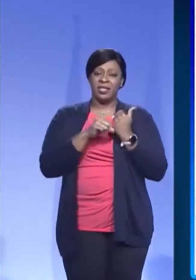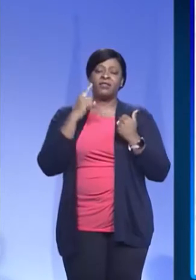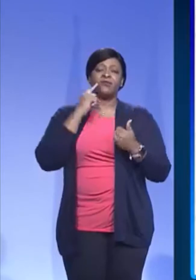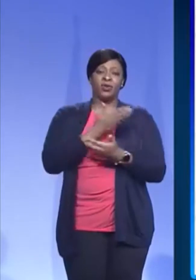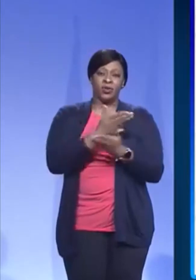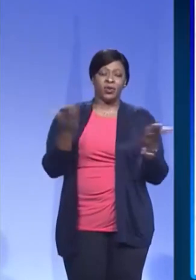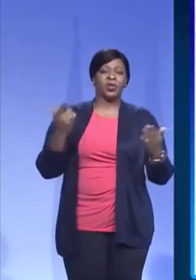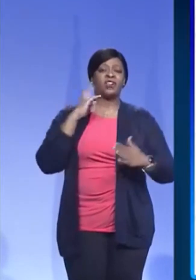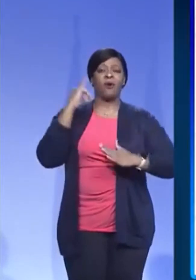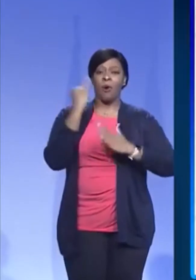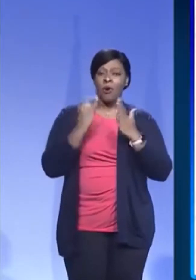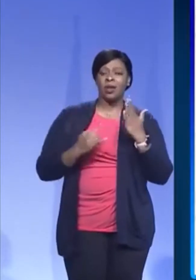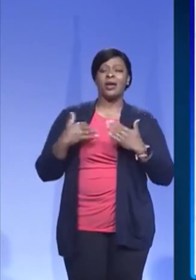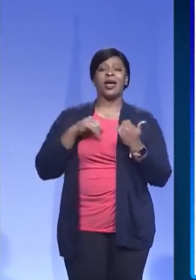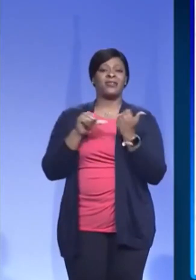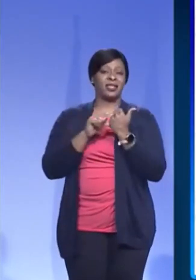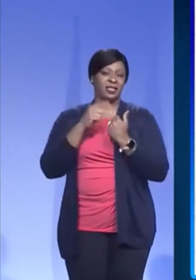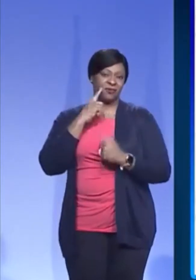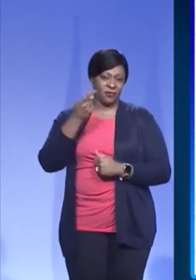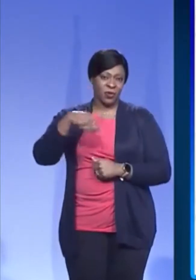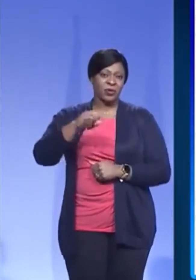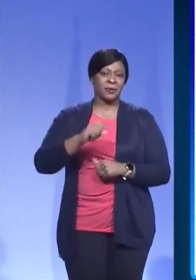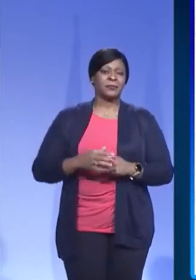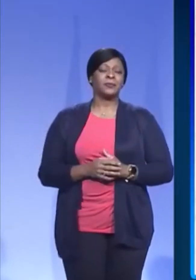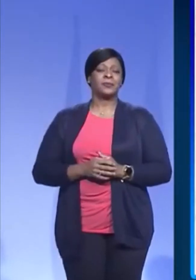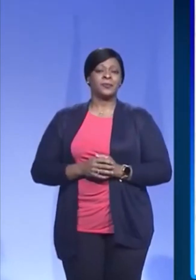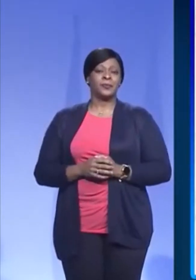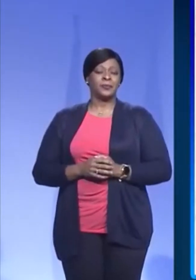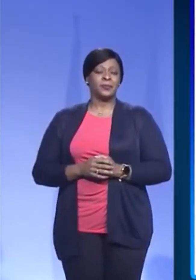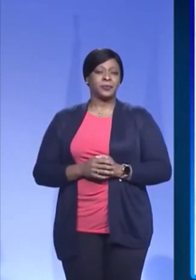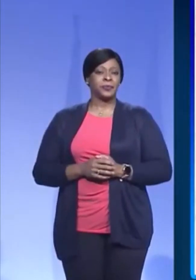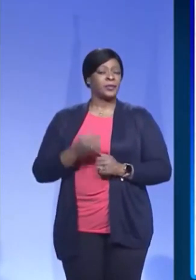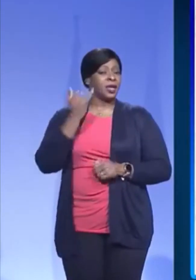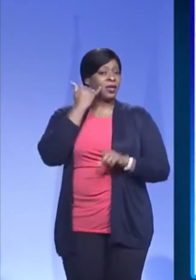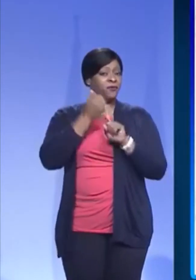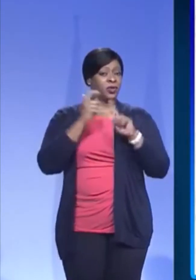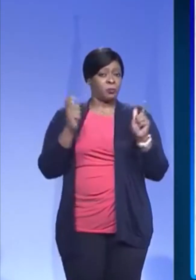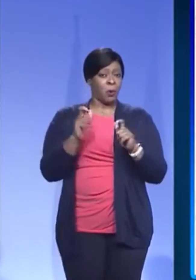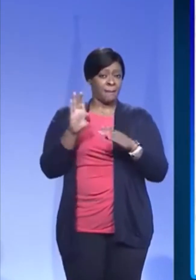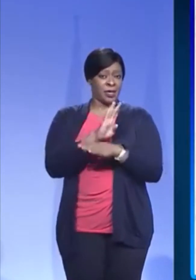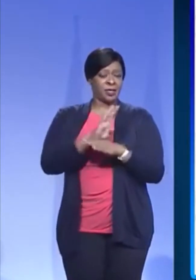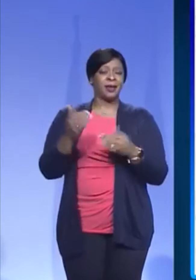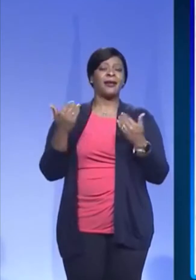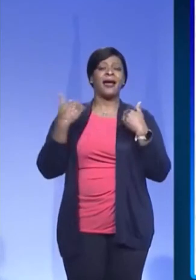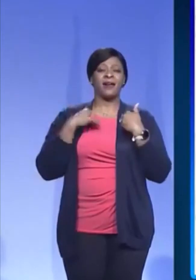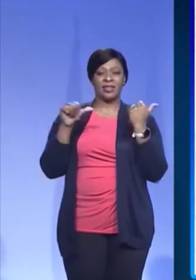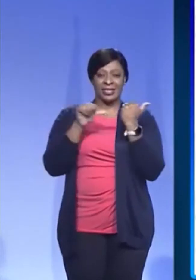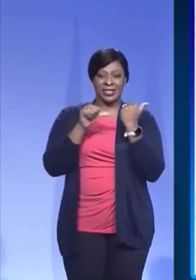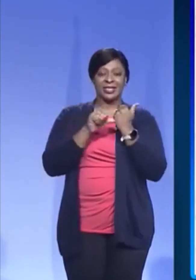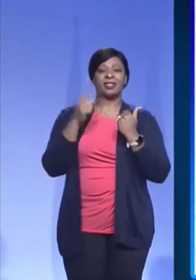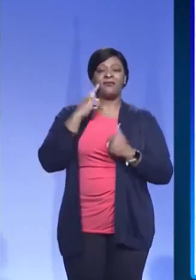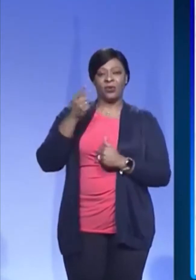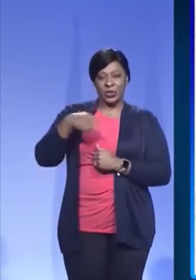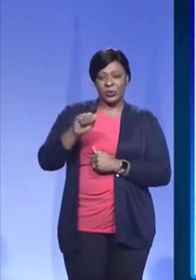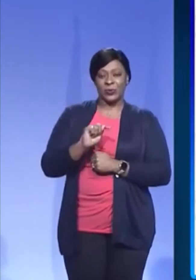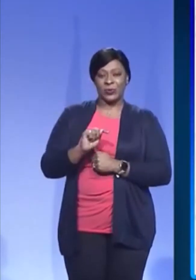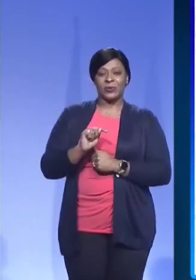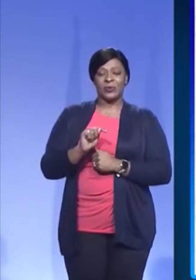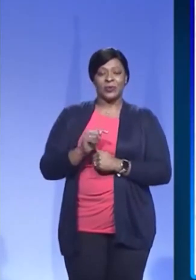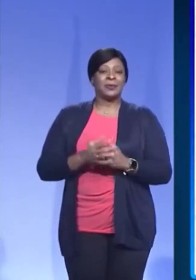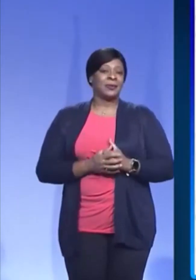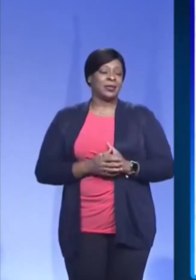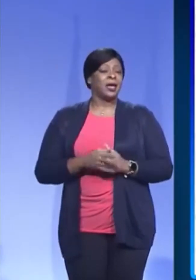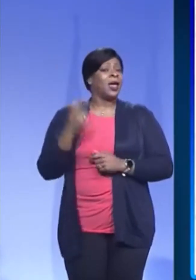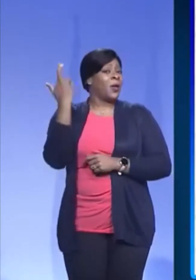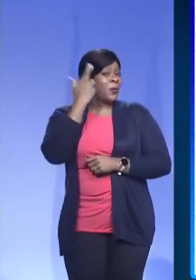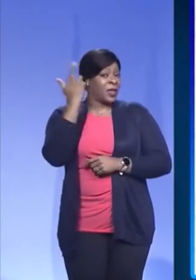you're an artist, we have assistance for you. And also, if you're a small business, we have assistance for you. Now, I